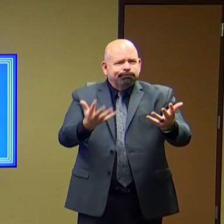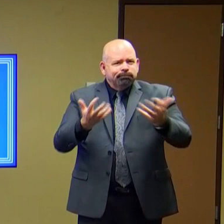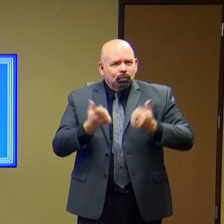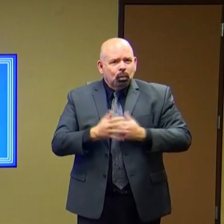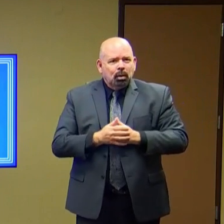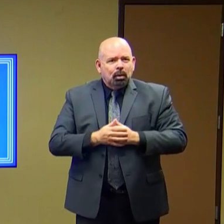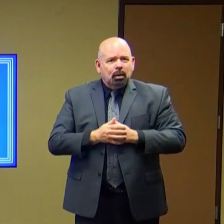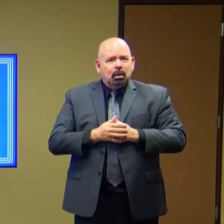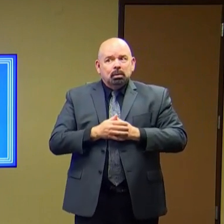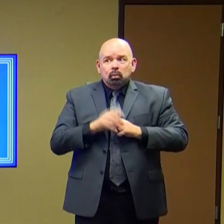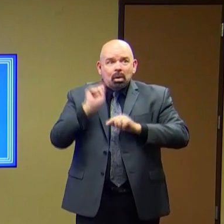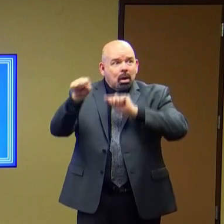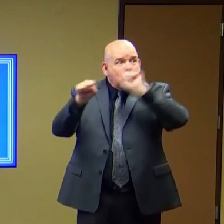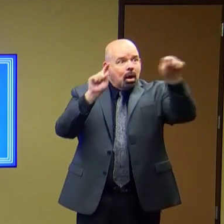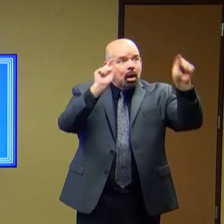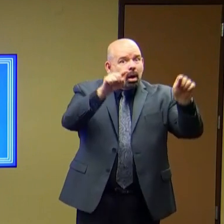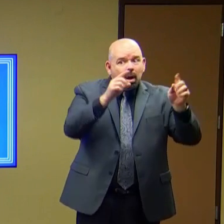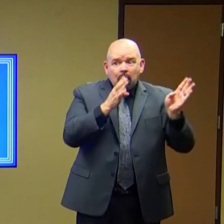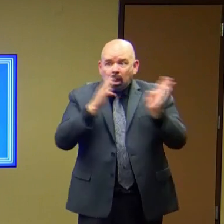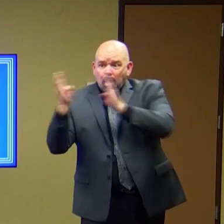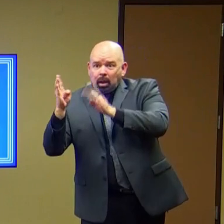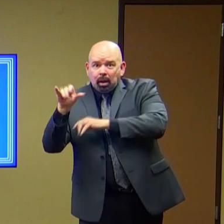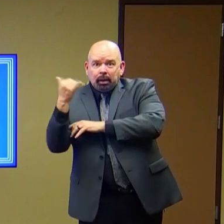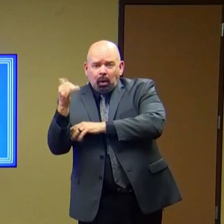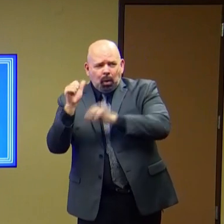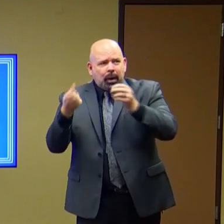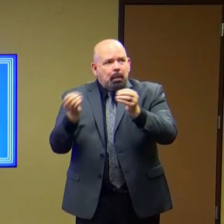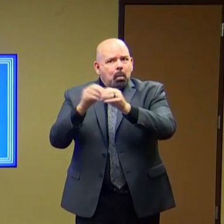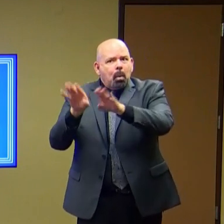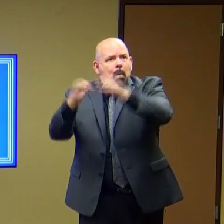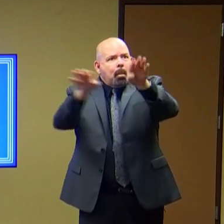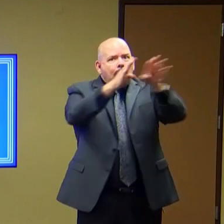better outcomes for our kids who need to be going to school.